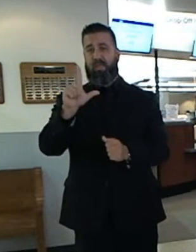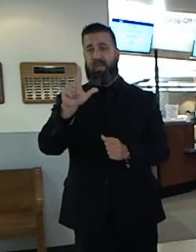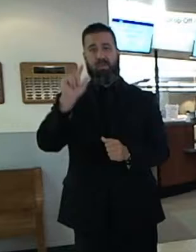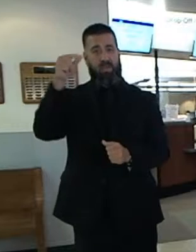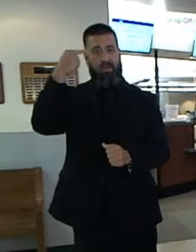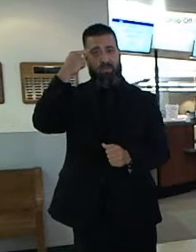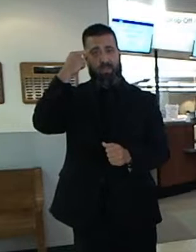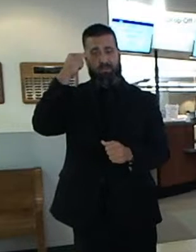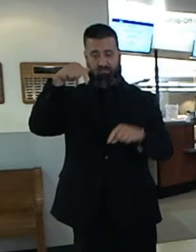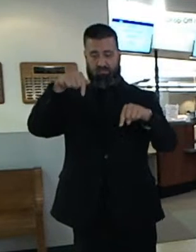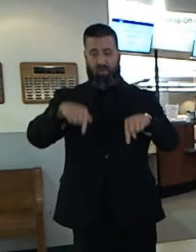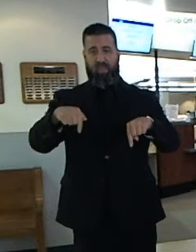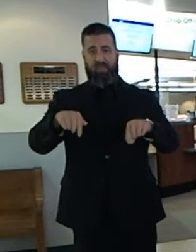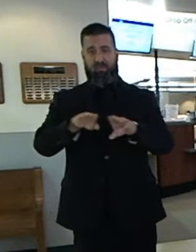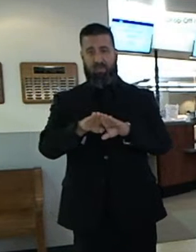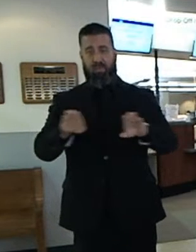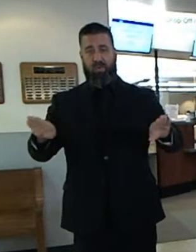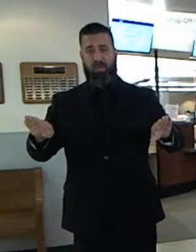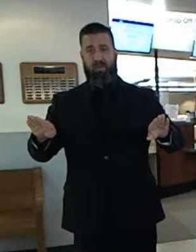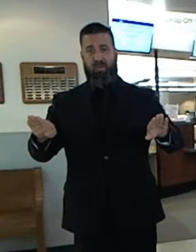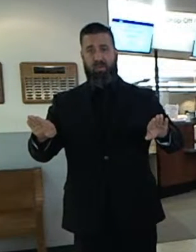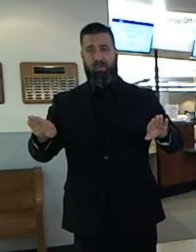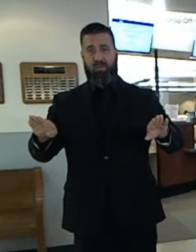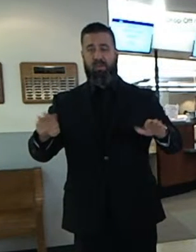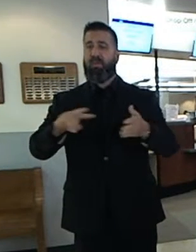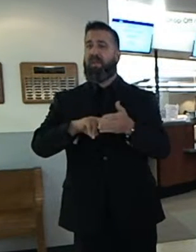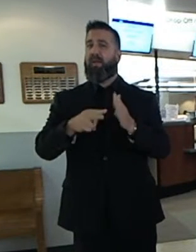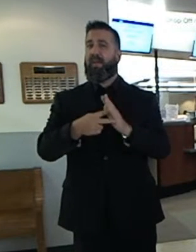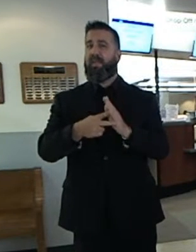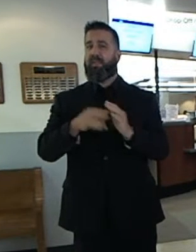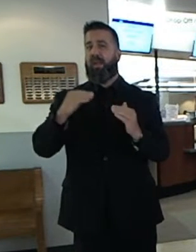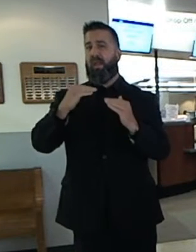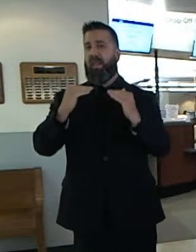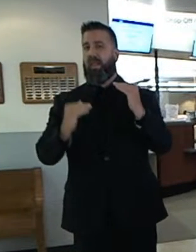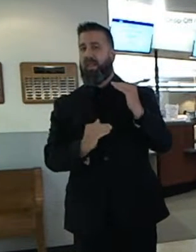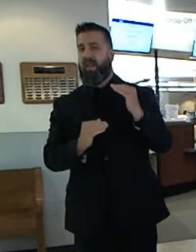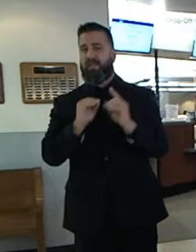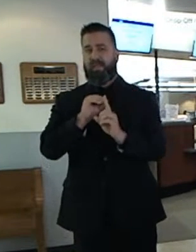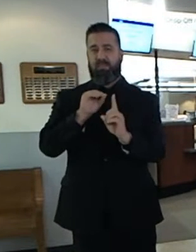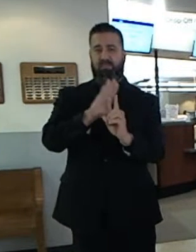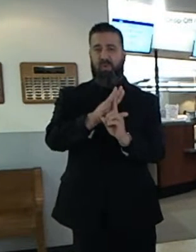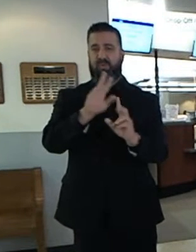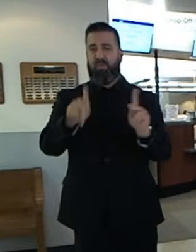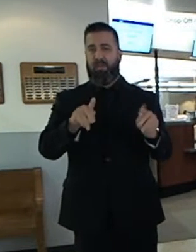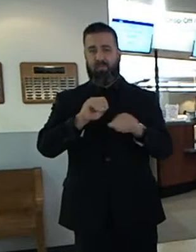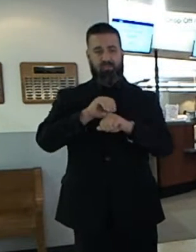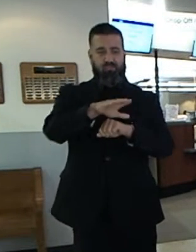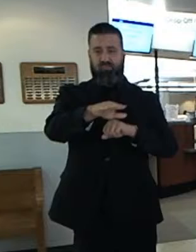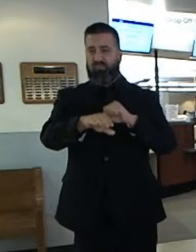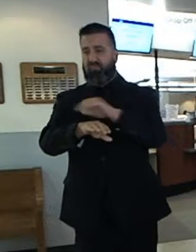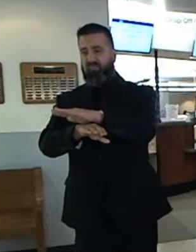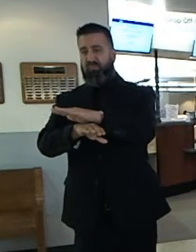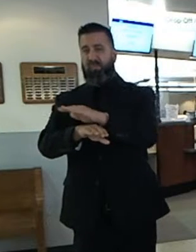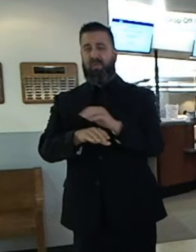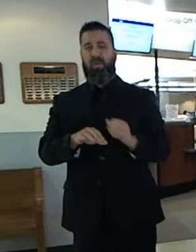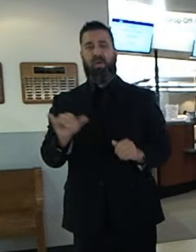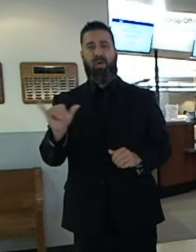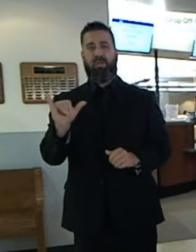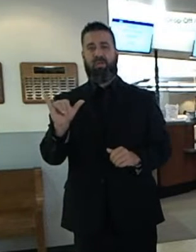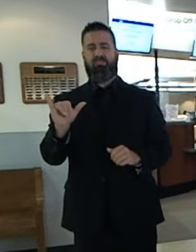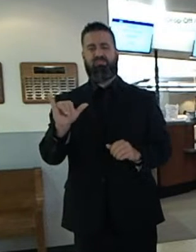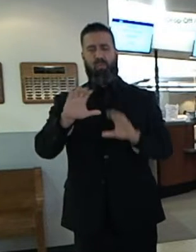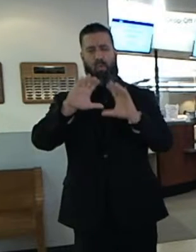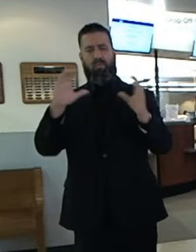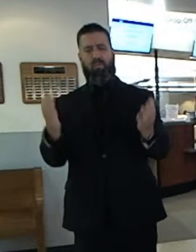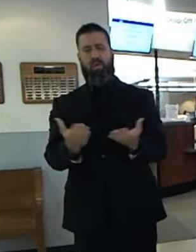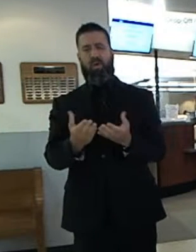floor. This leads to less exposure to others in hallways, less exposure in elevators, and overall a more